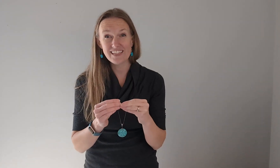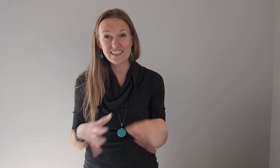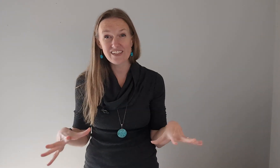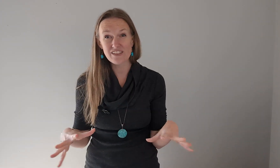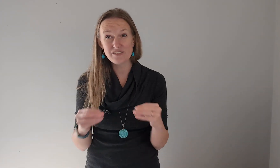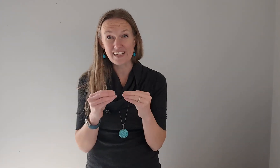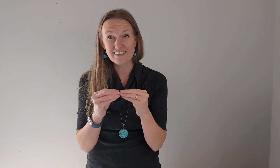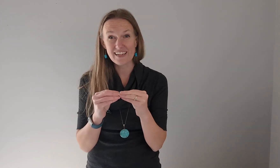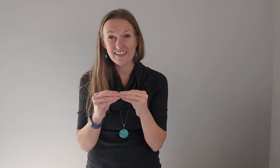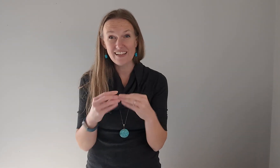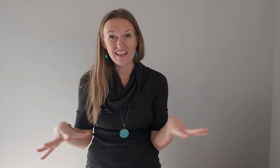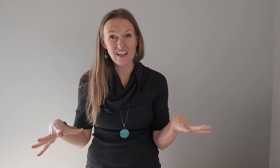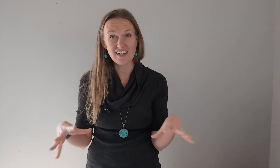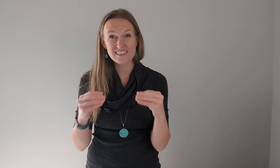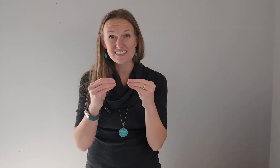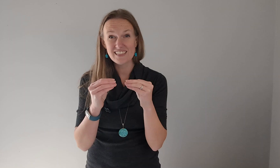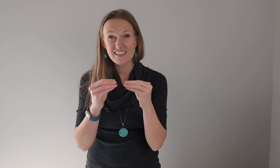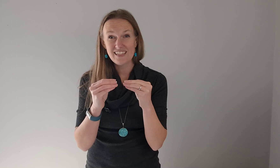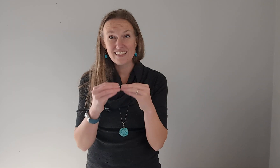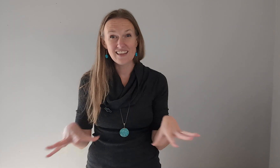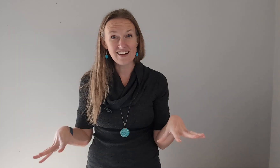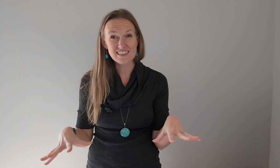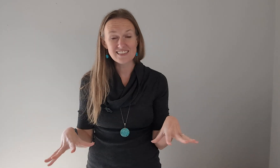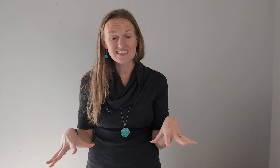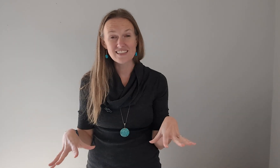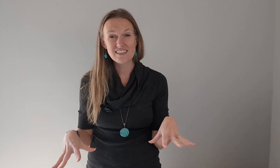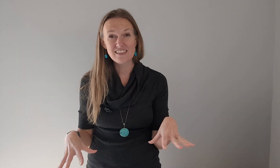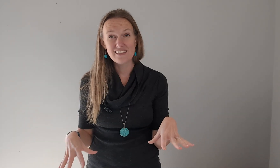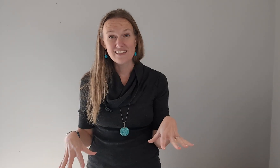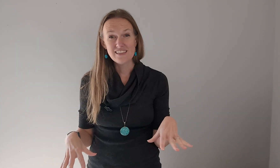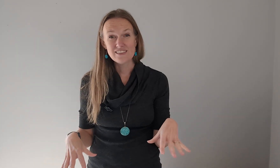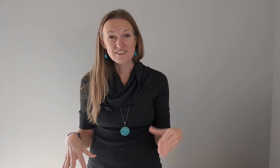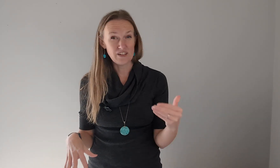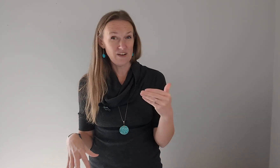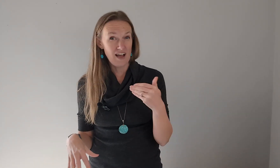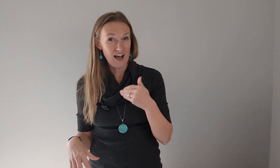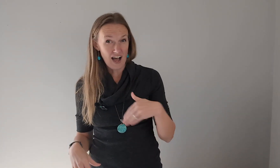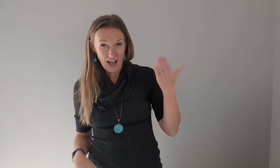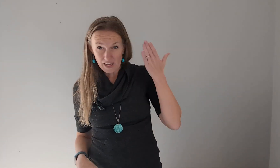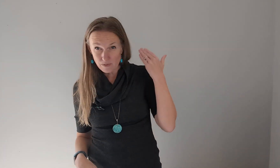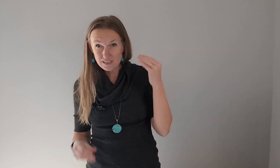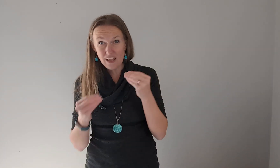and then you're going to lose it. Okay? Lost. Lost. So I was